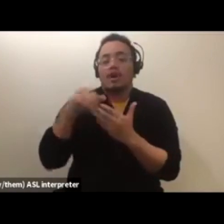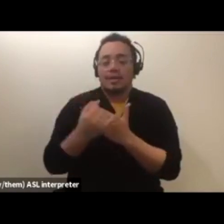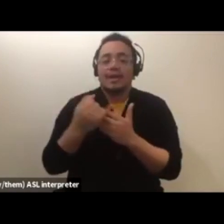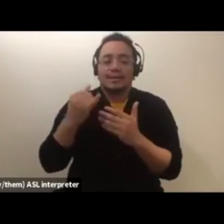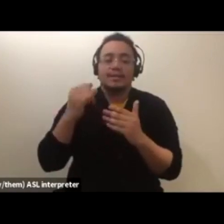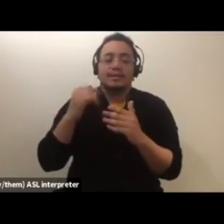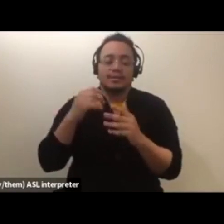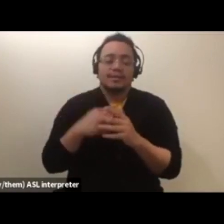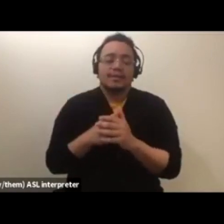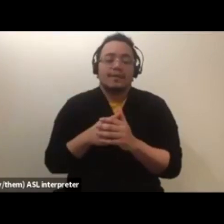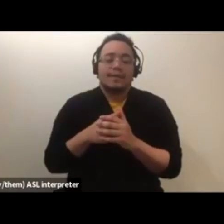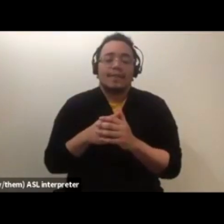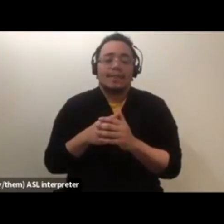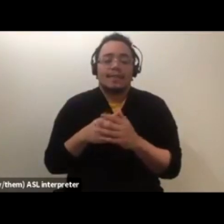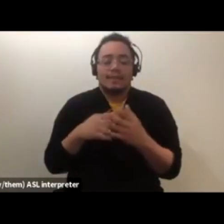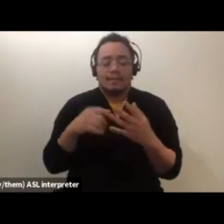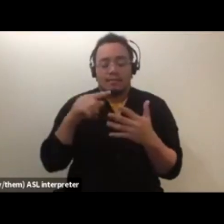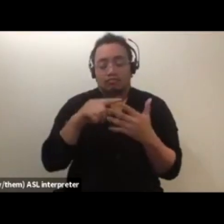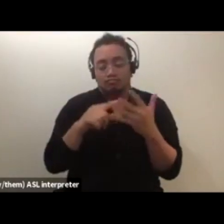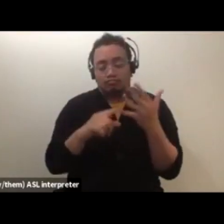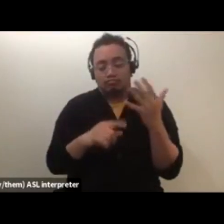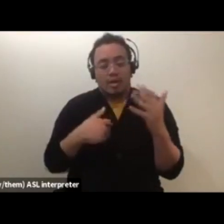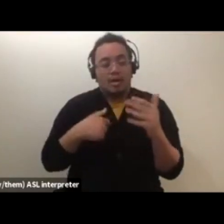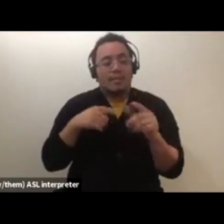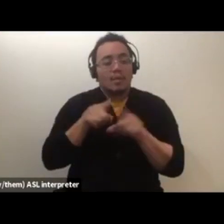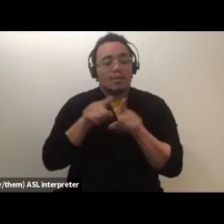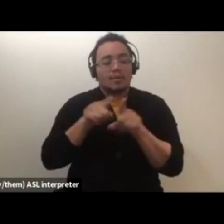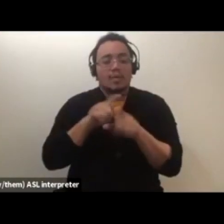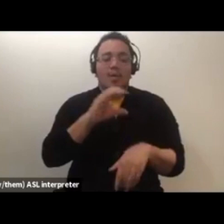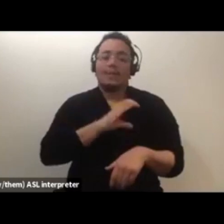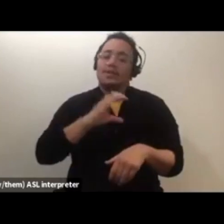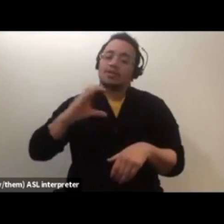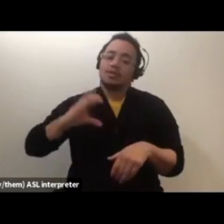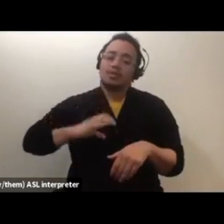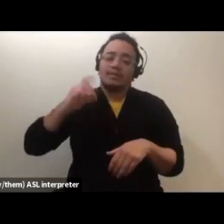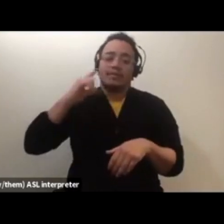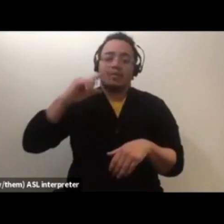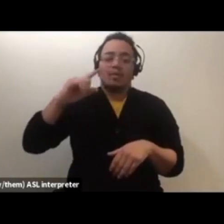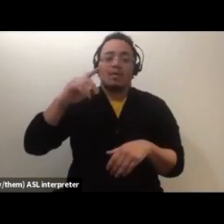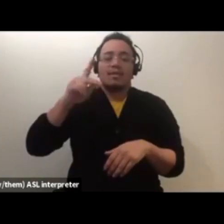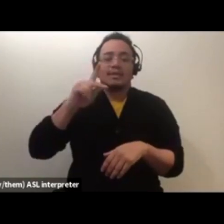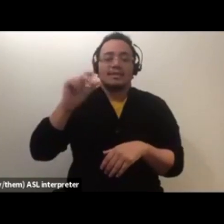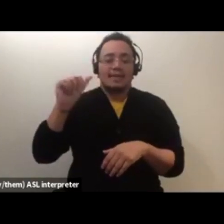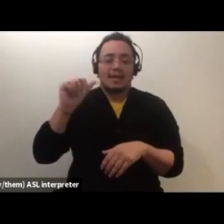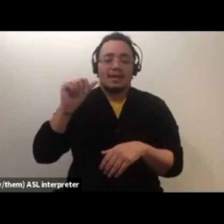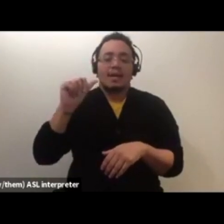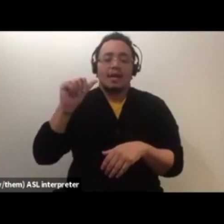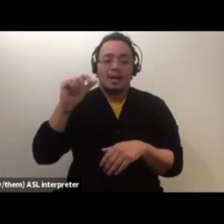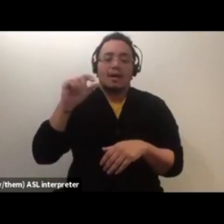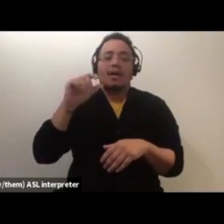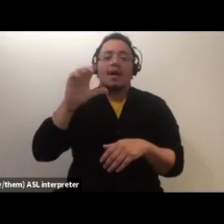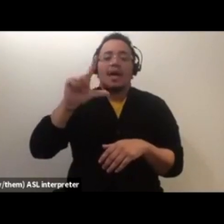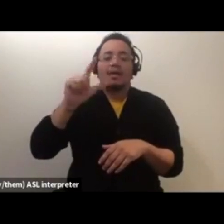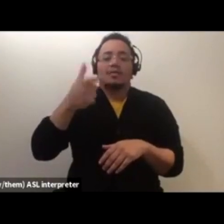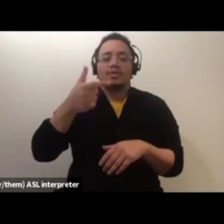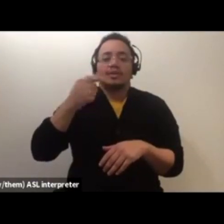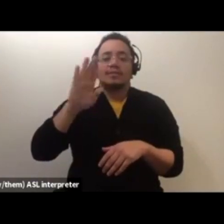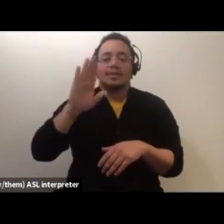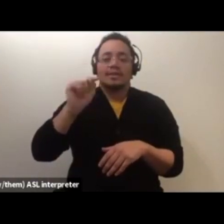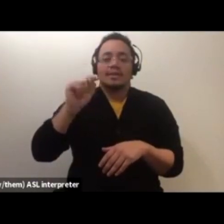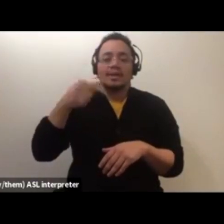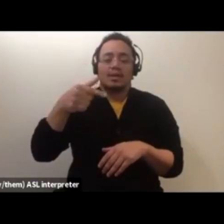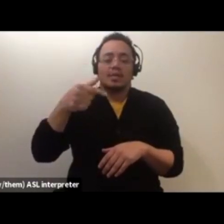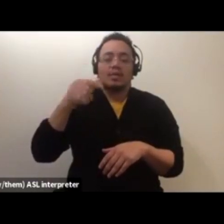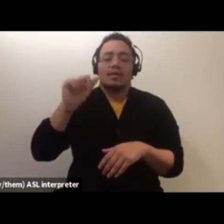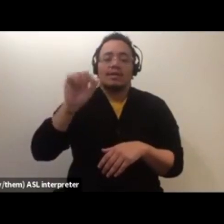also commissioner of our state of Pennsylvania for our commission on LGBTQ affairs, as well as our president